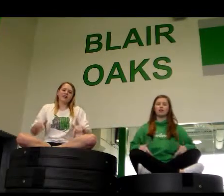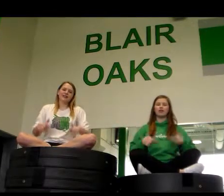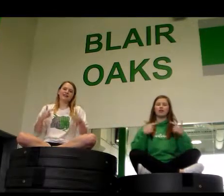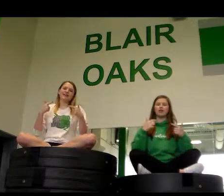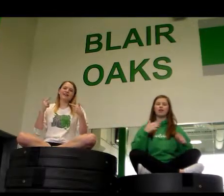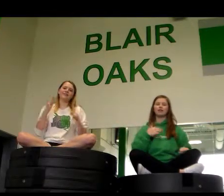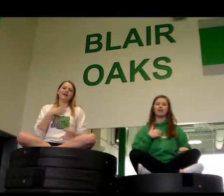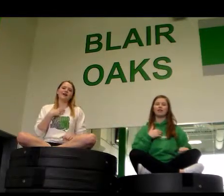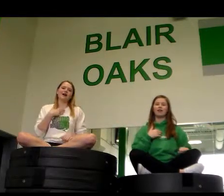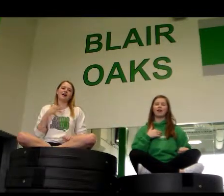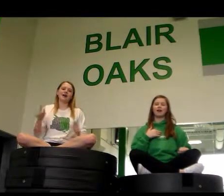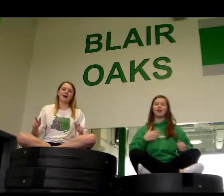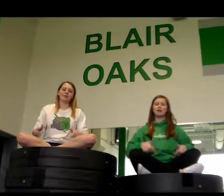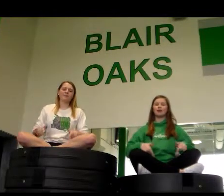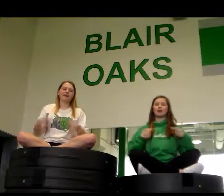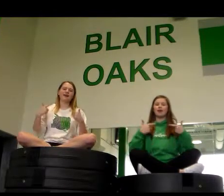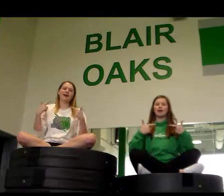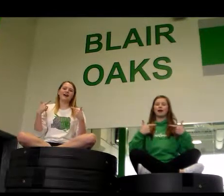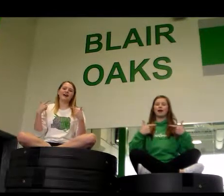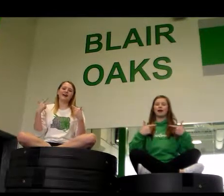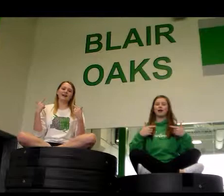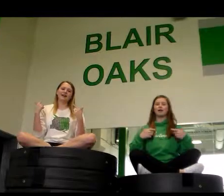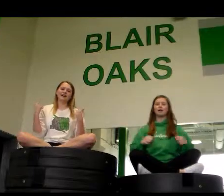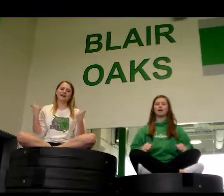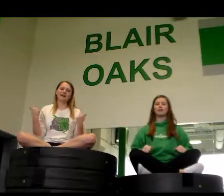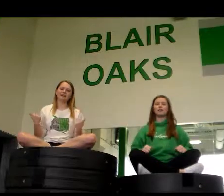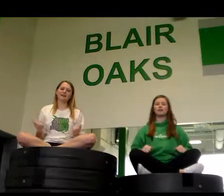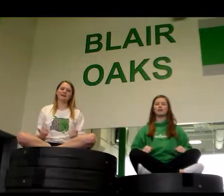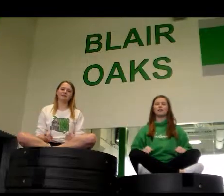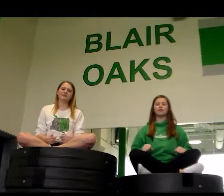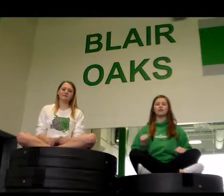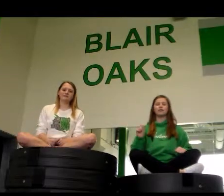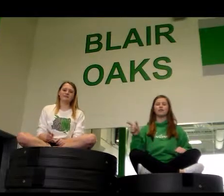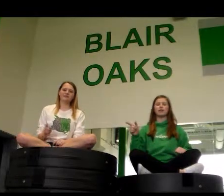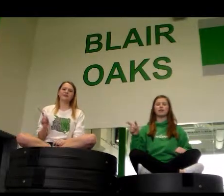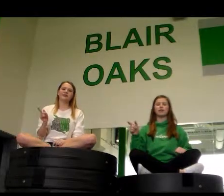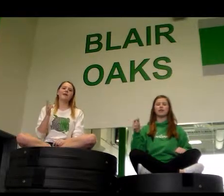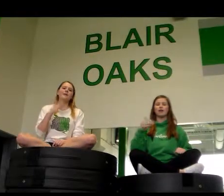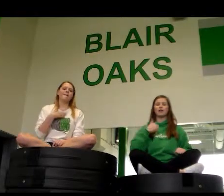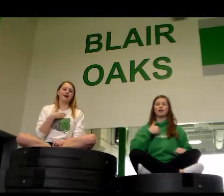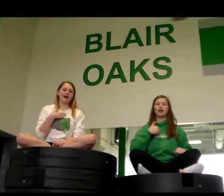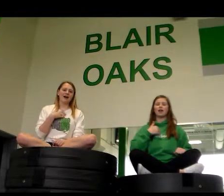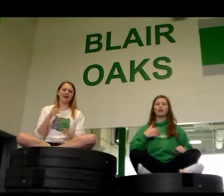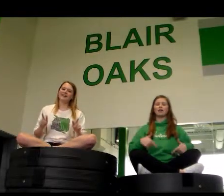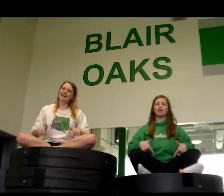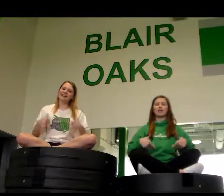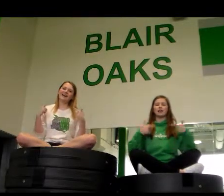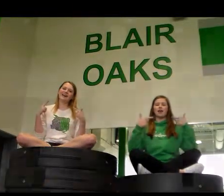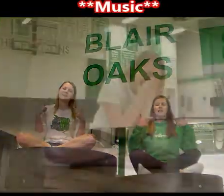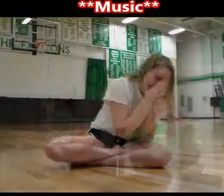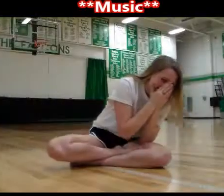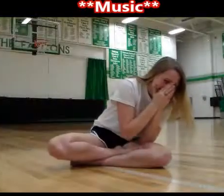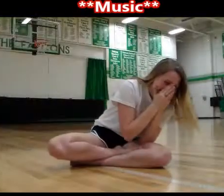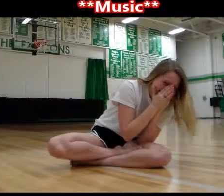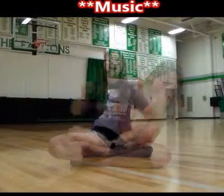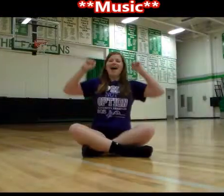just wanna live my life Cause it's my life